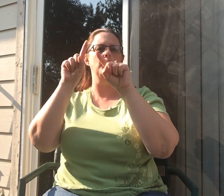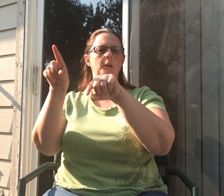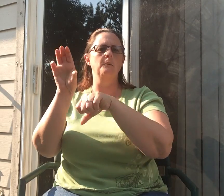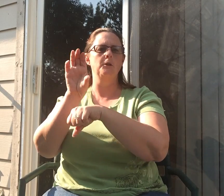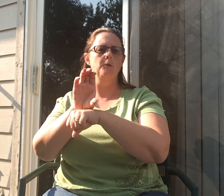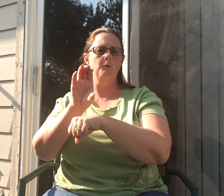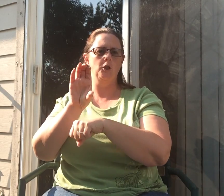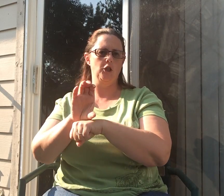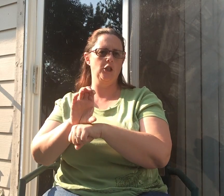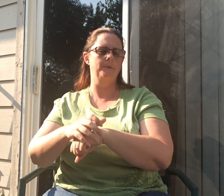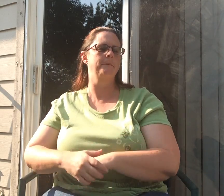go to church.